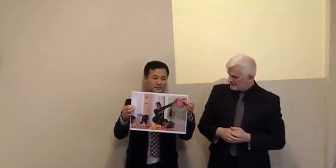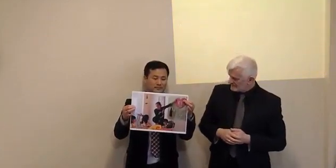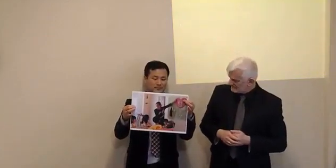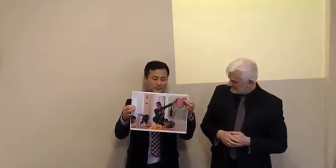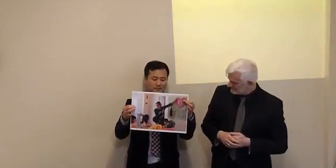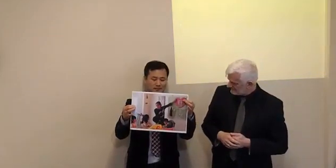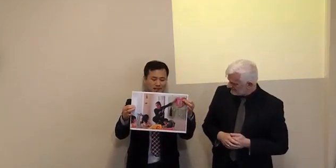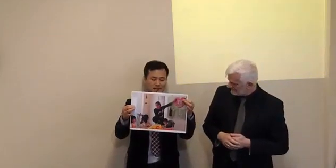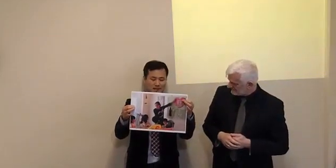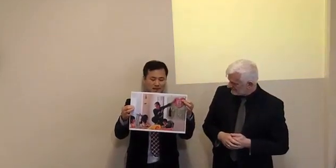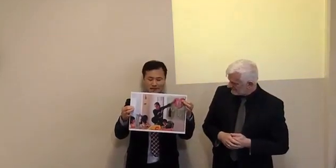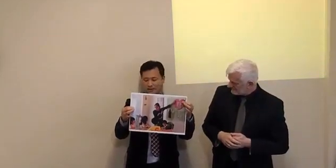Yeah.